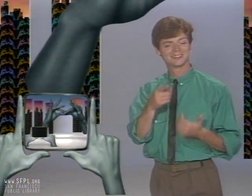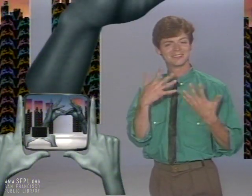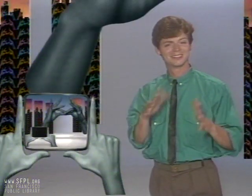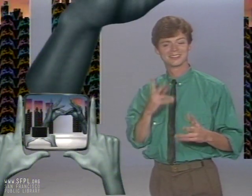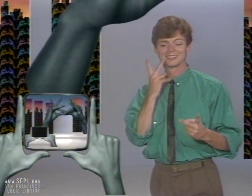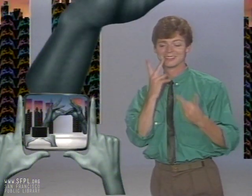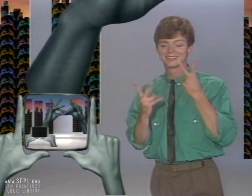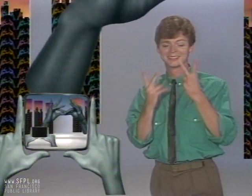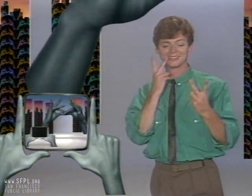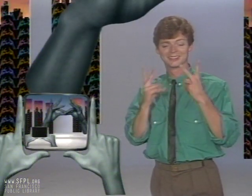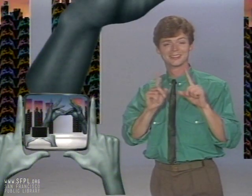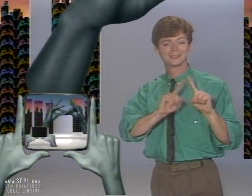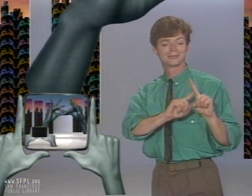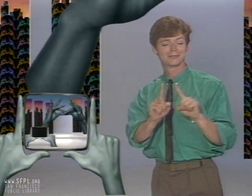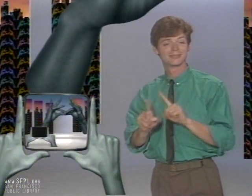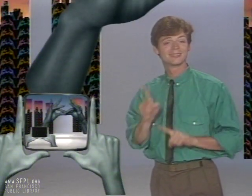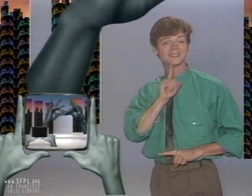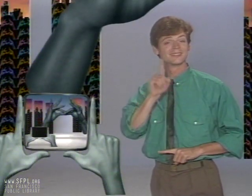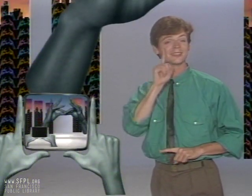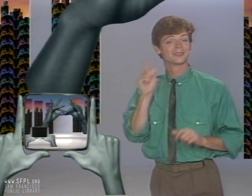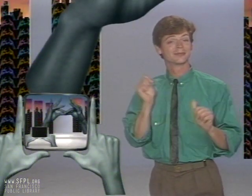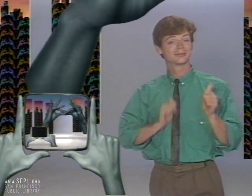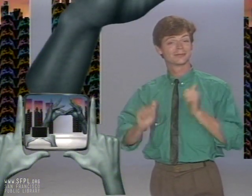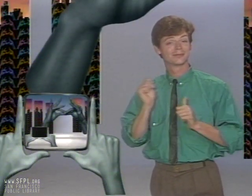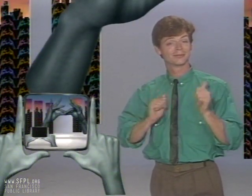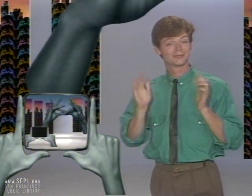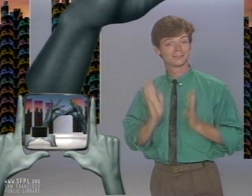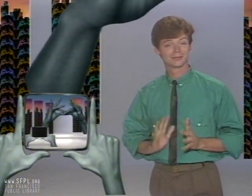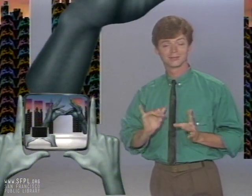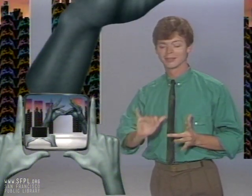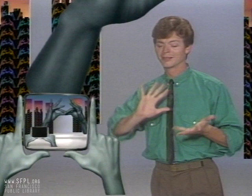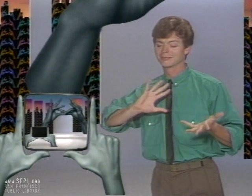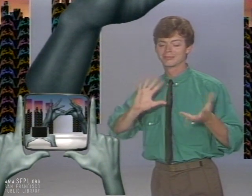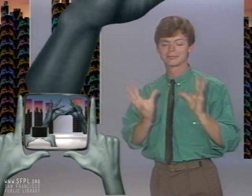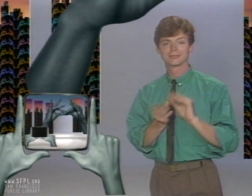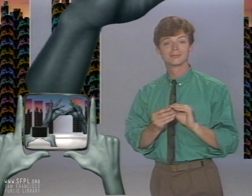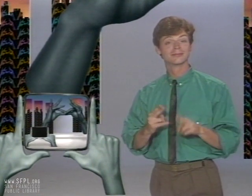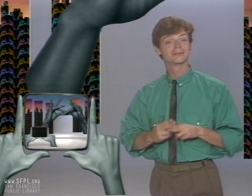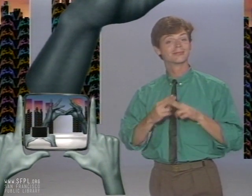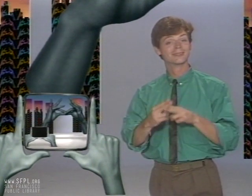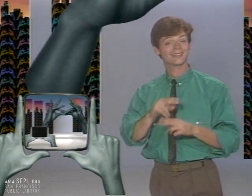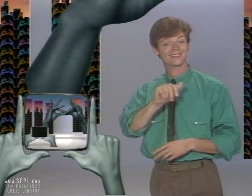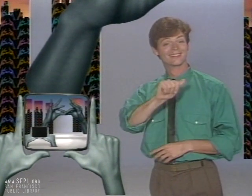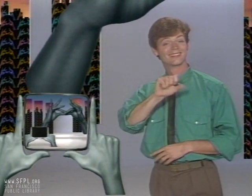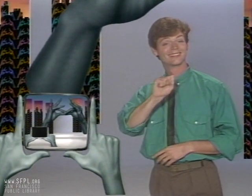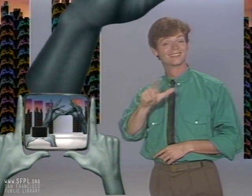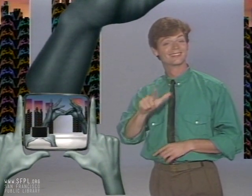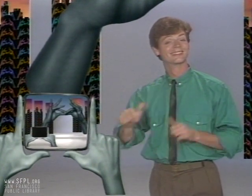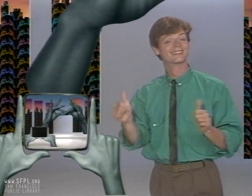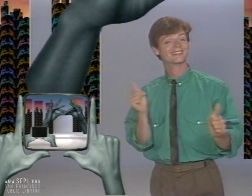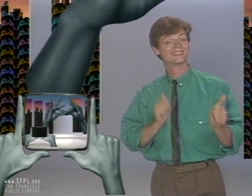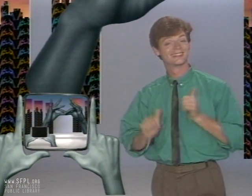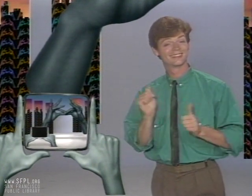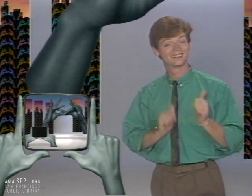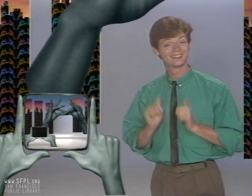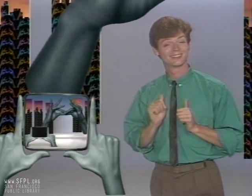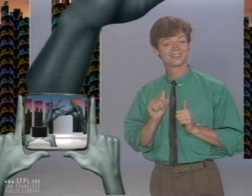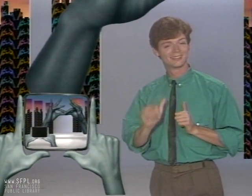As you have seen, the premise of ASL theater is the deaf experience, and the power of these performances arises from their artistic expression of deaf